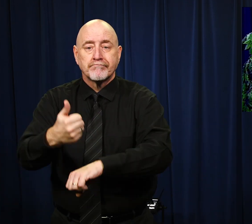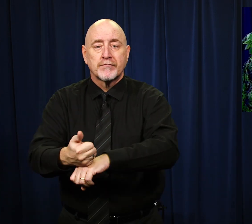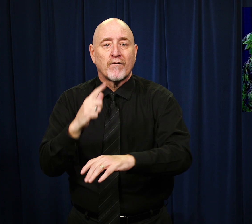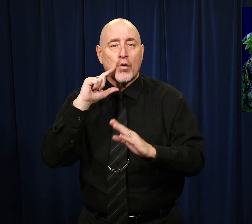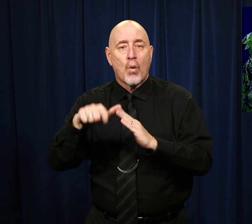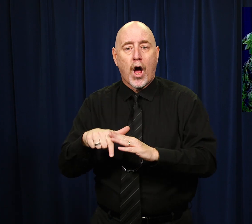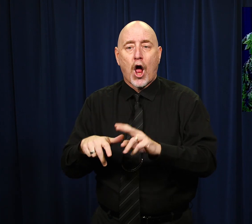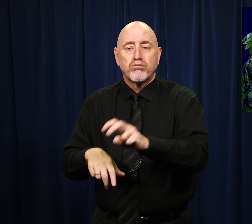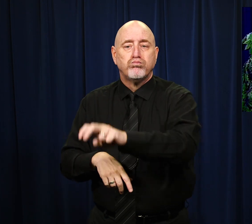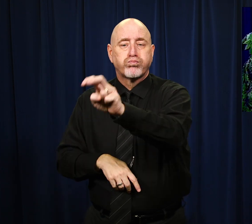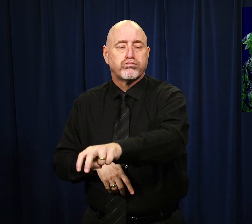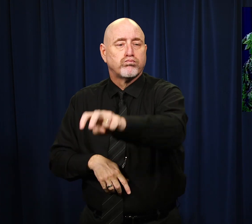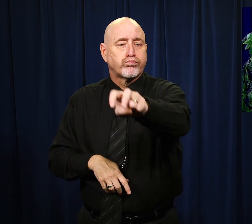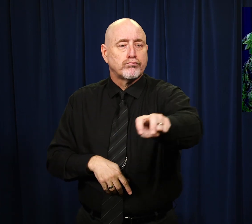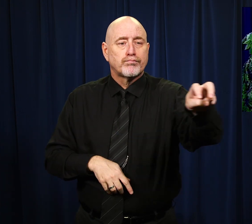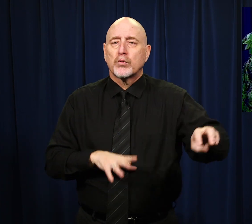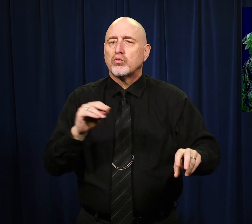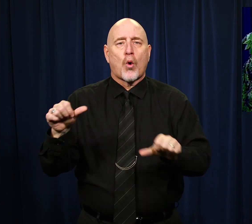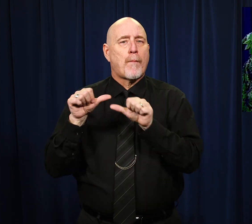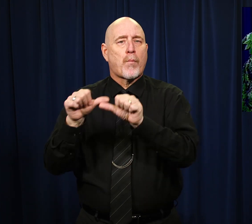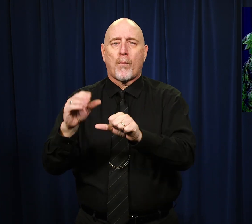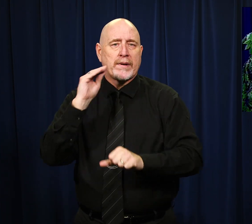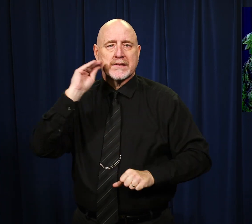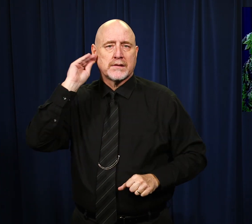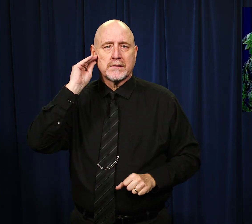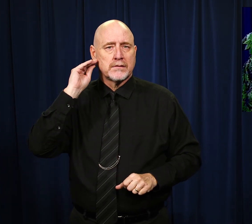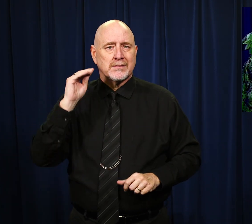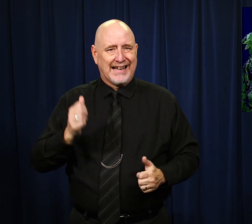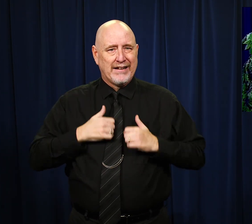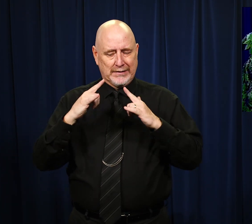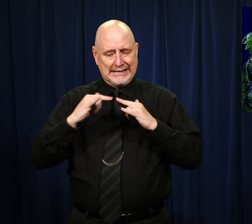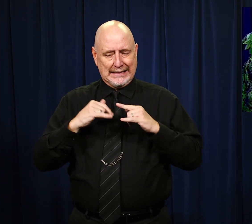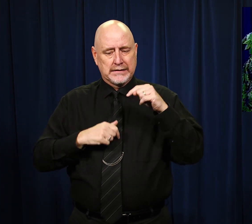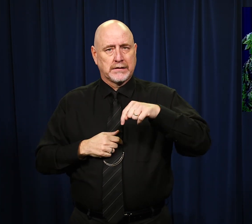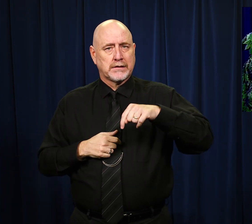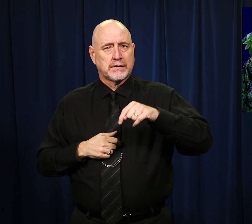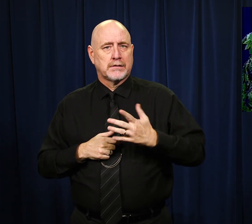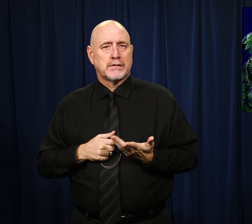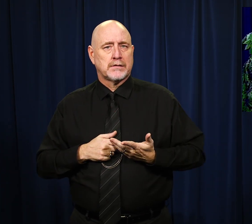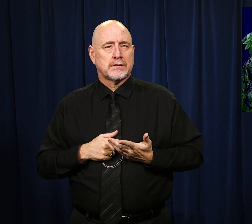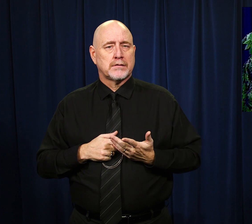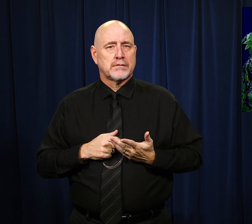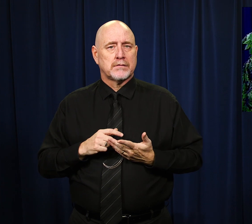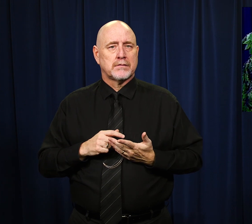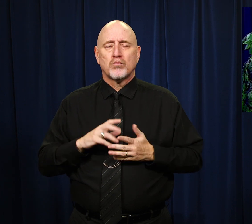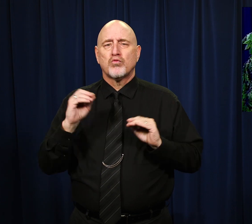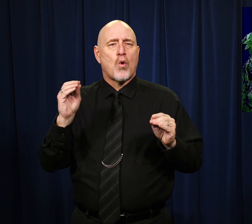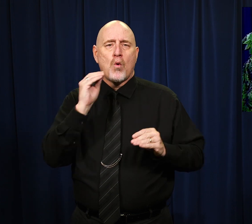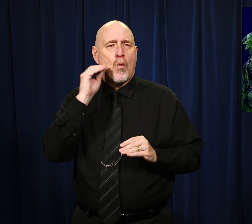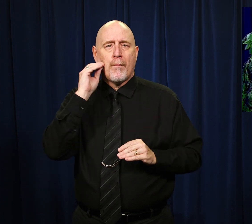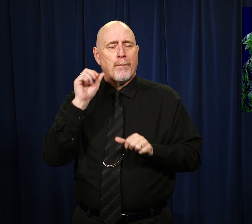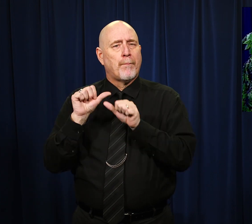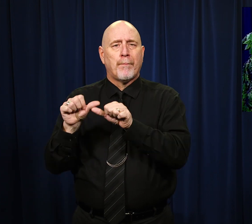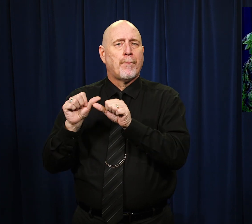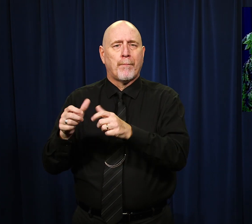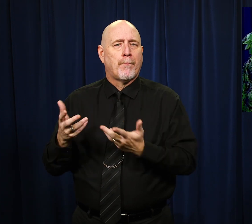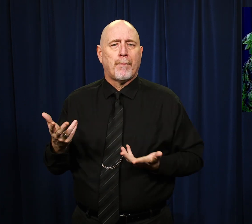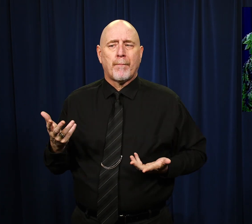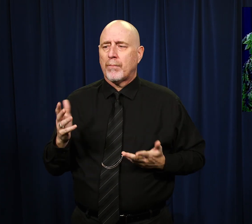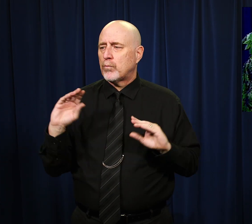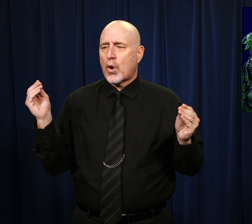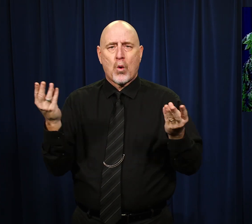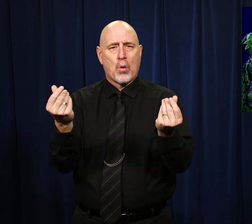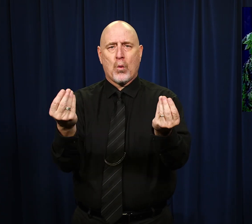for a while. He has no permanent dwelling place. He lives in a tent. He has no permanent dwelling place. He has